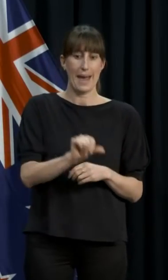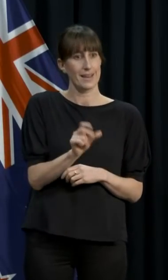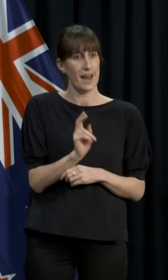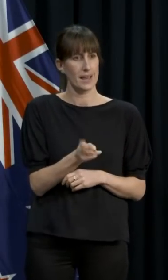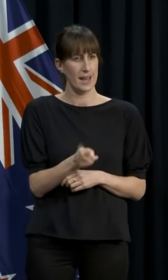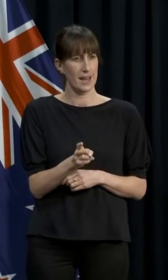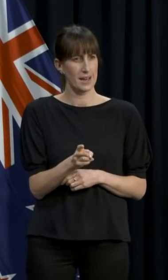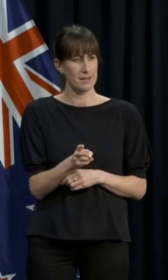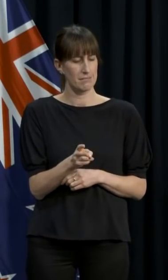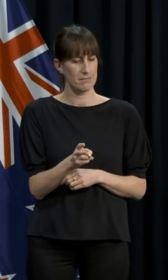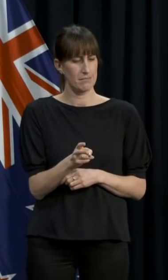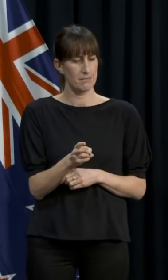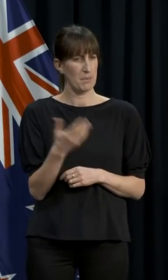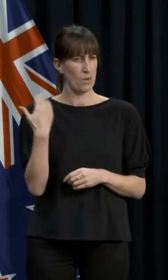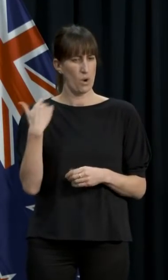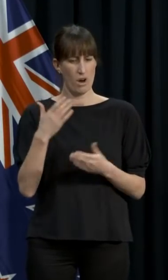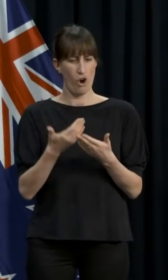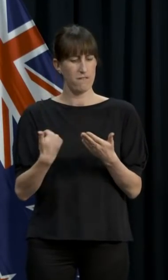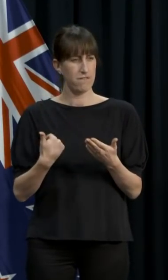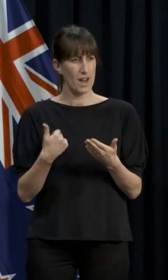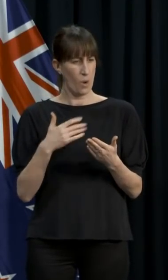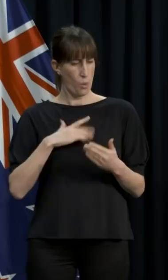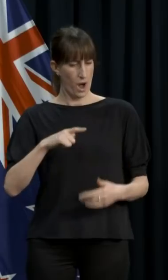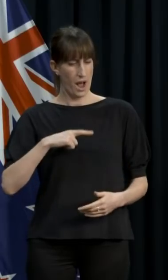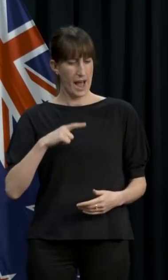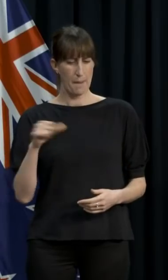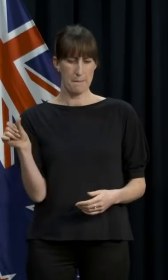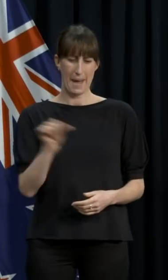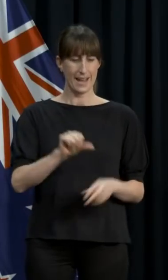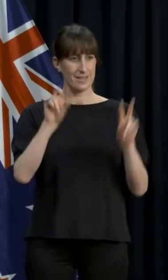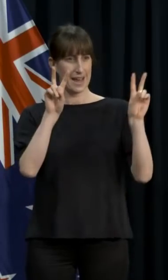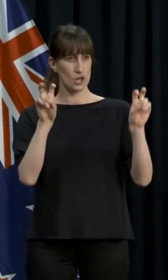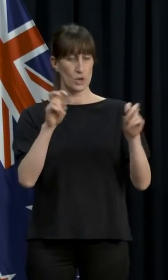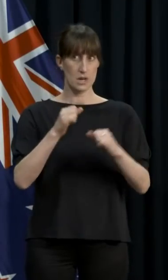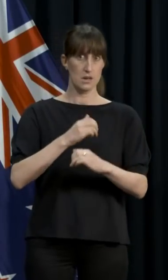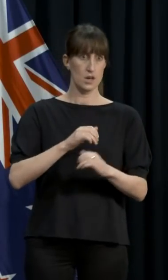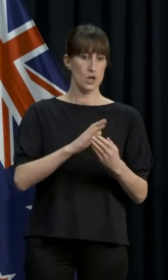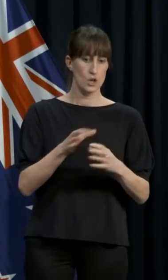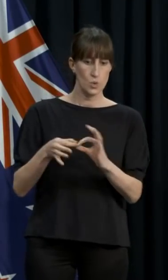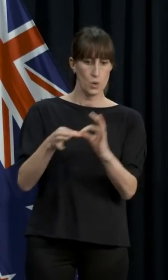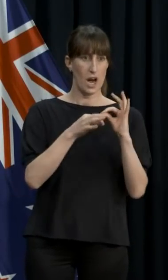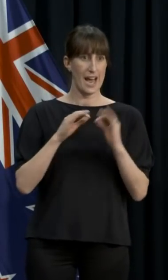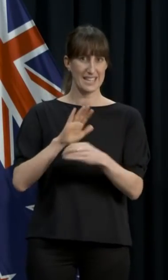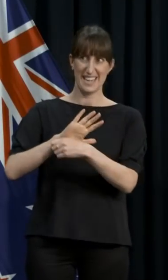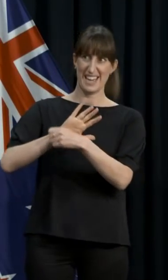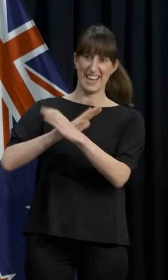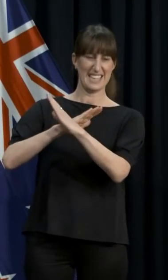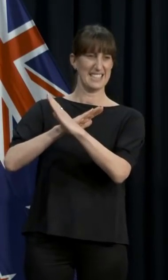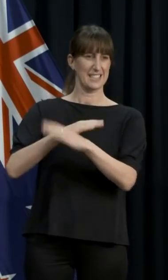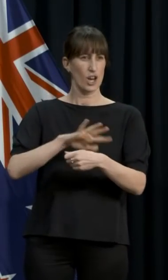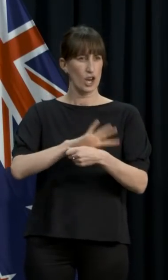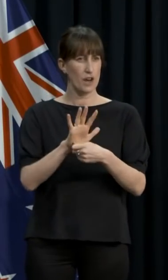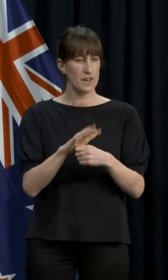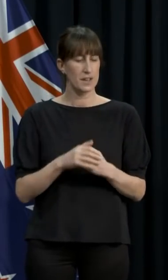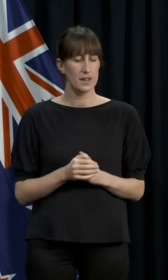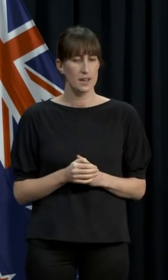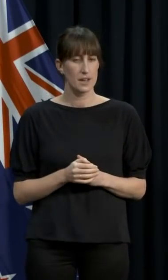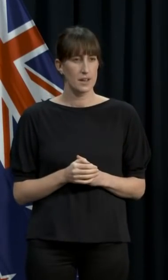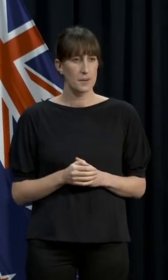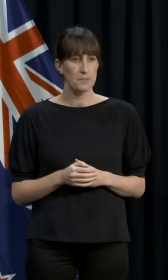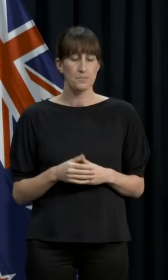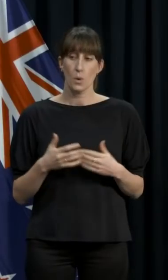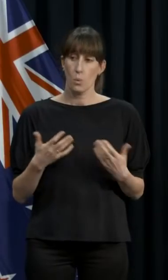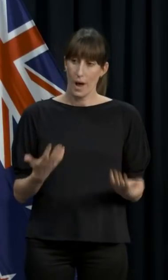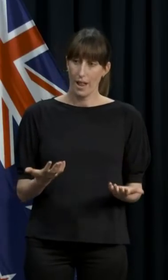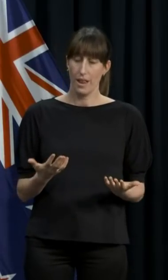or was it just a case of? I think the comments that were made at the time on social media and through the